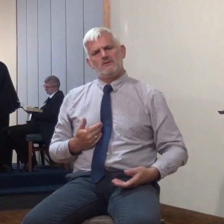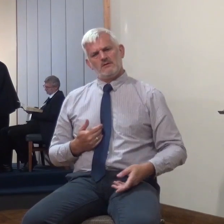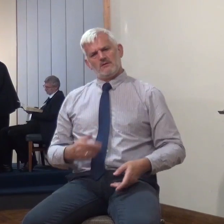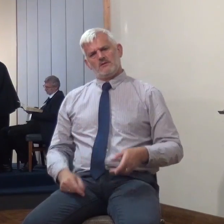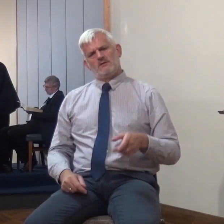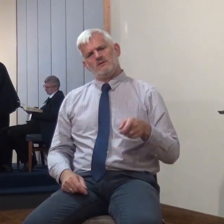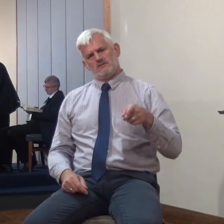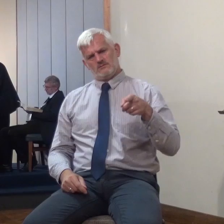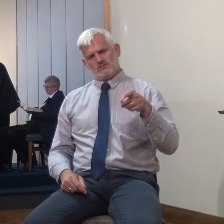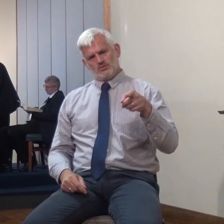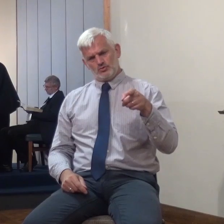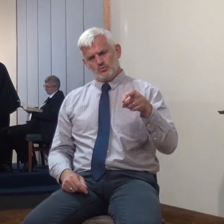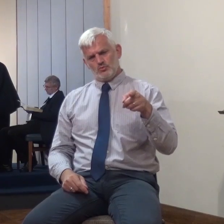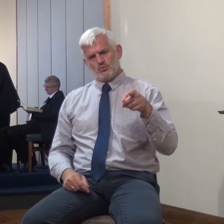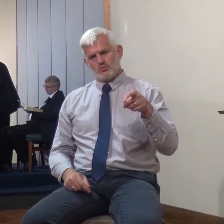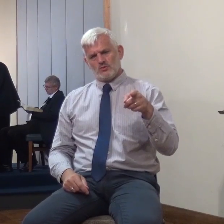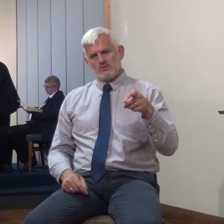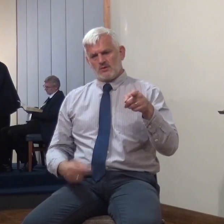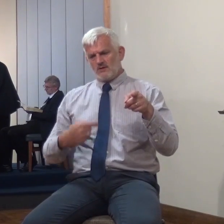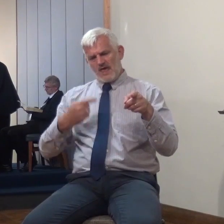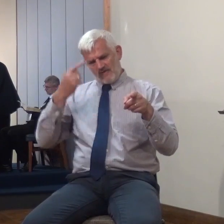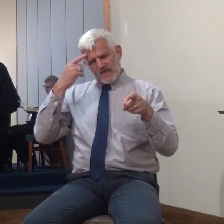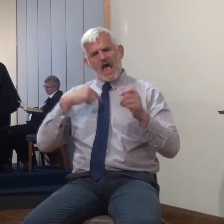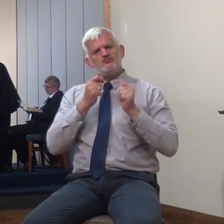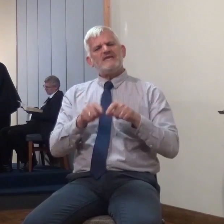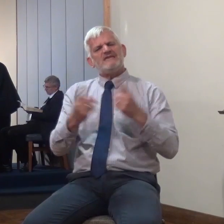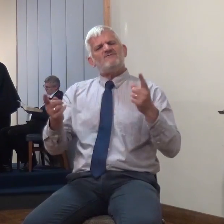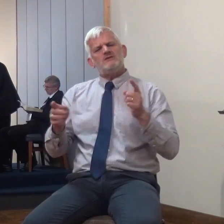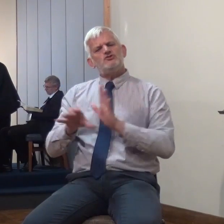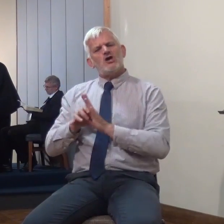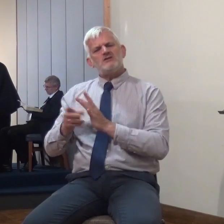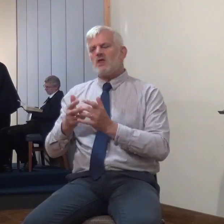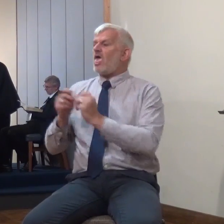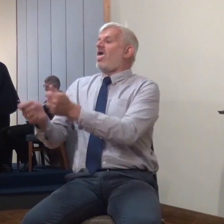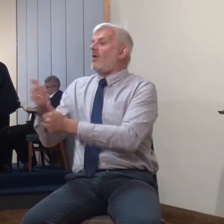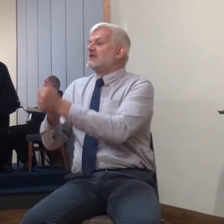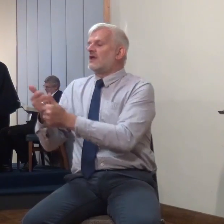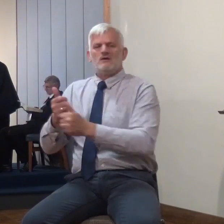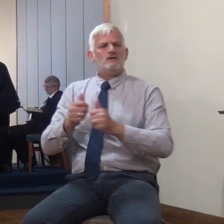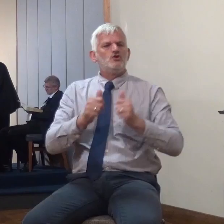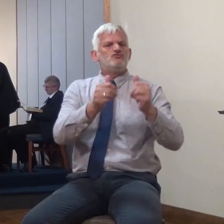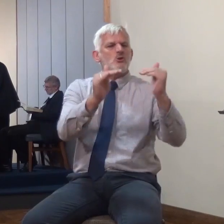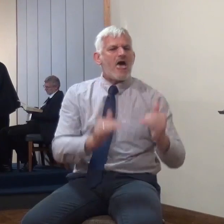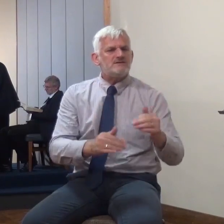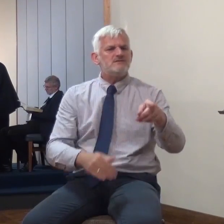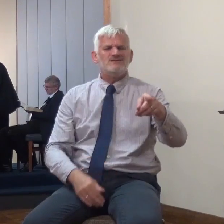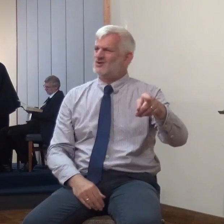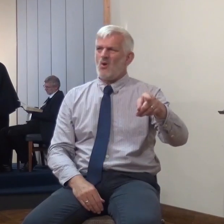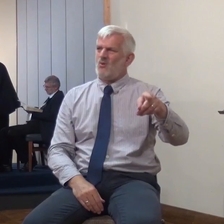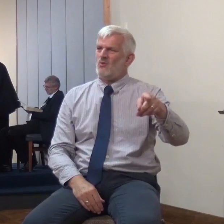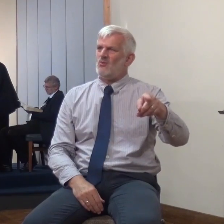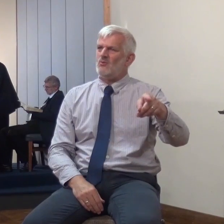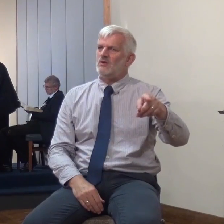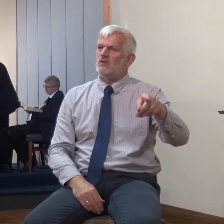were inferior to other churches, except it be that I myself was not